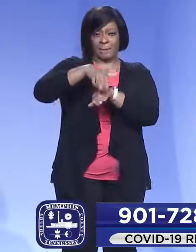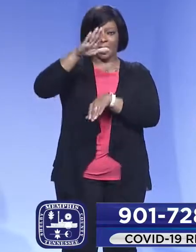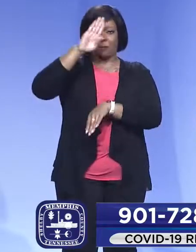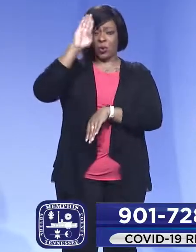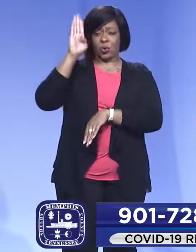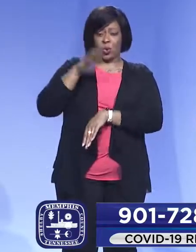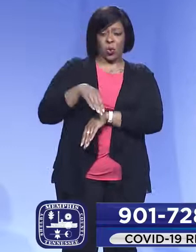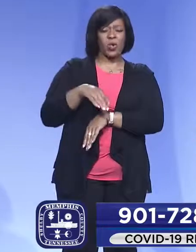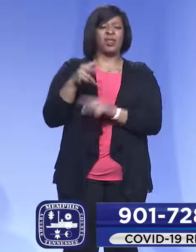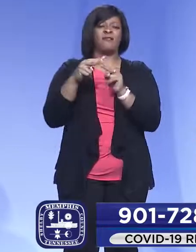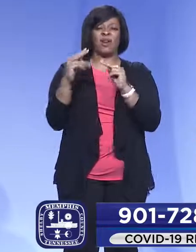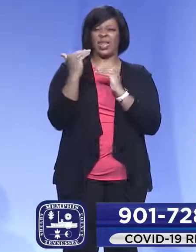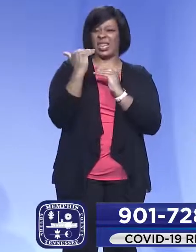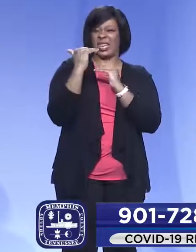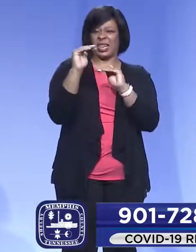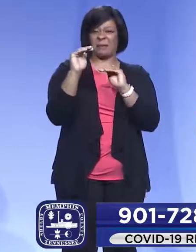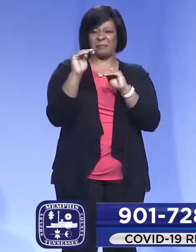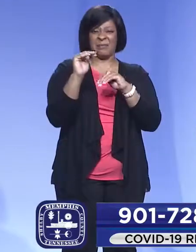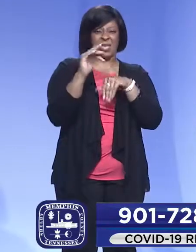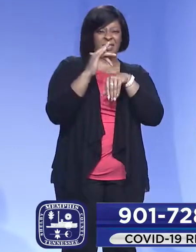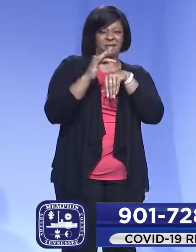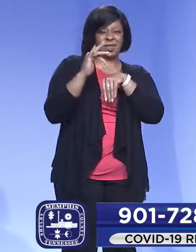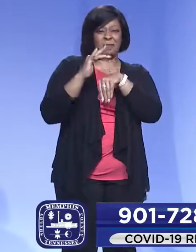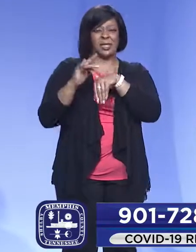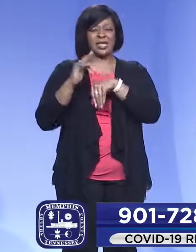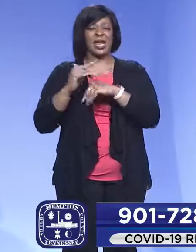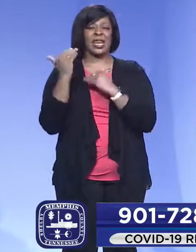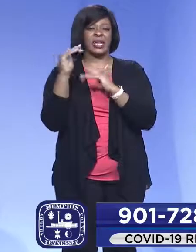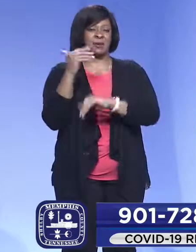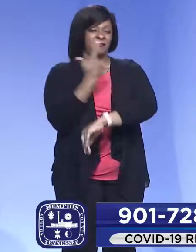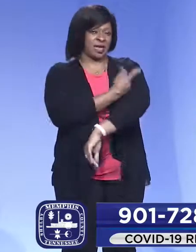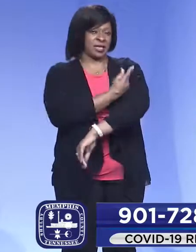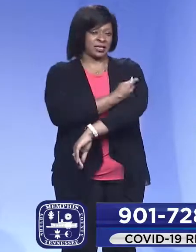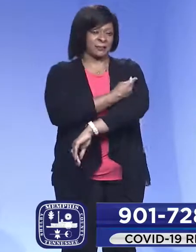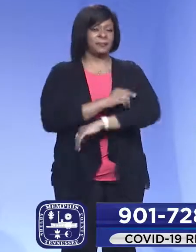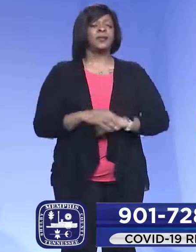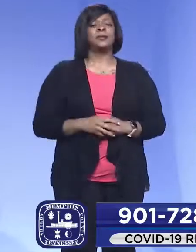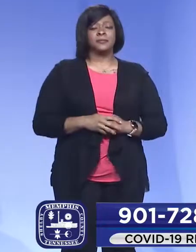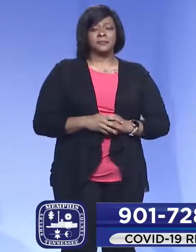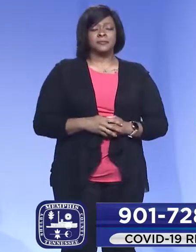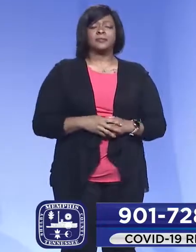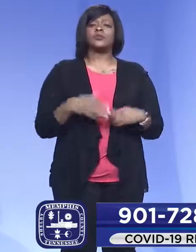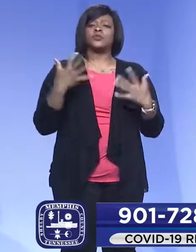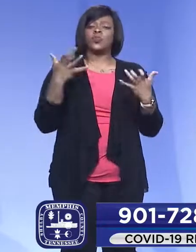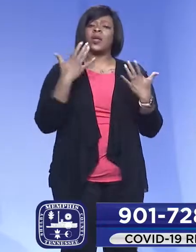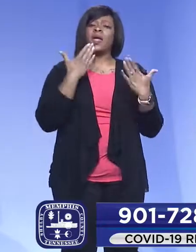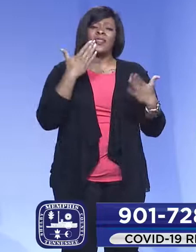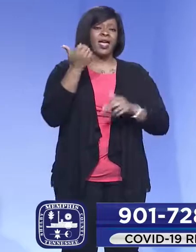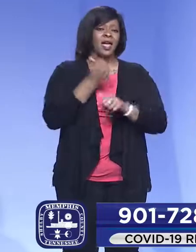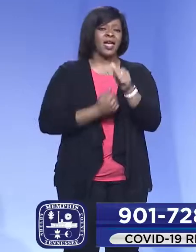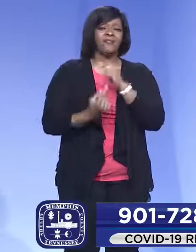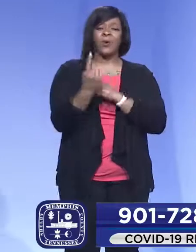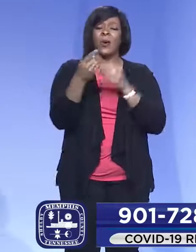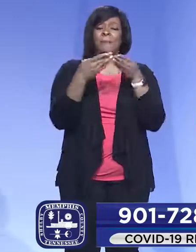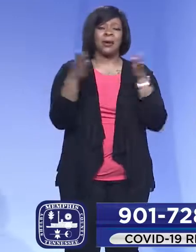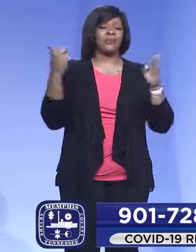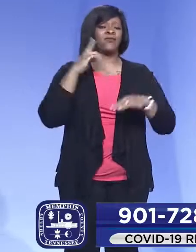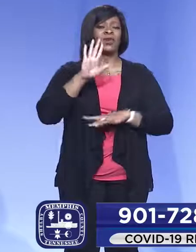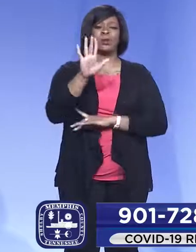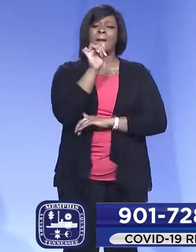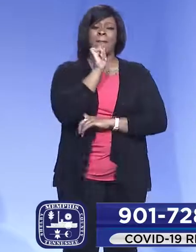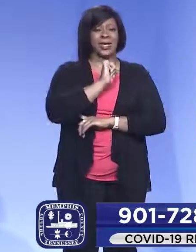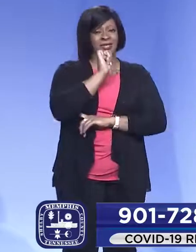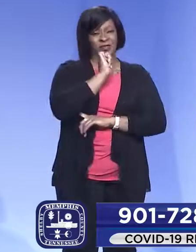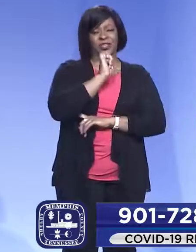that there were very limited slots and very limited vaccine. So I also want to thank everyone publicly for your